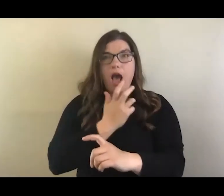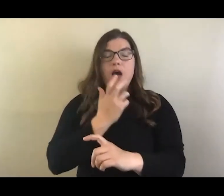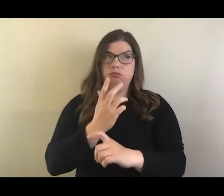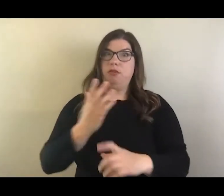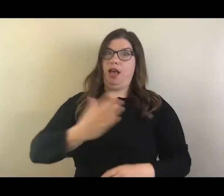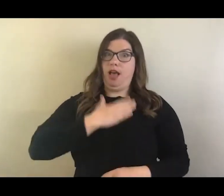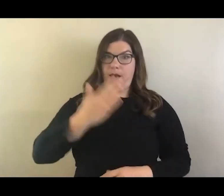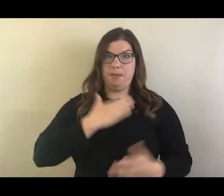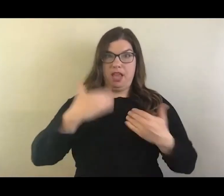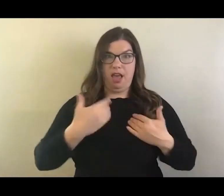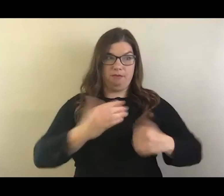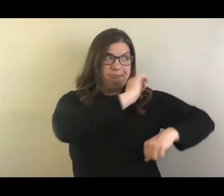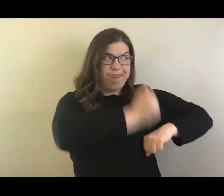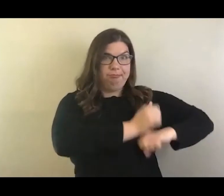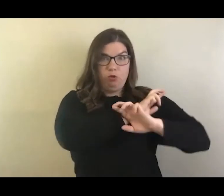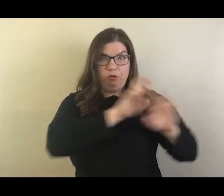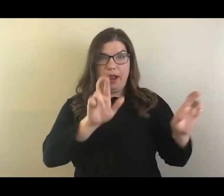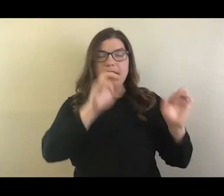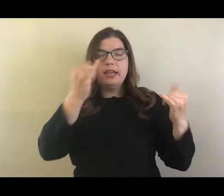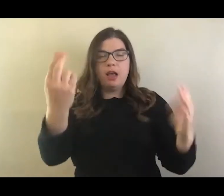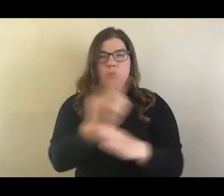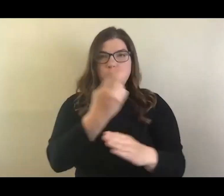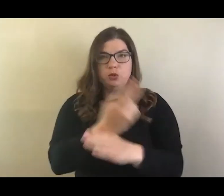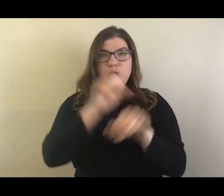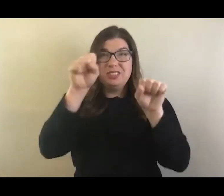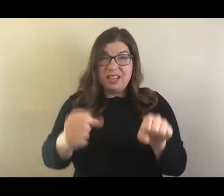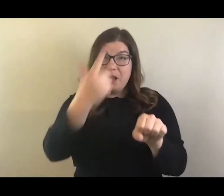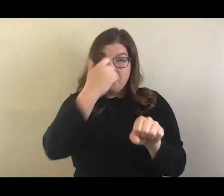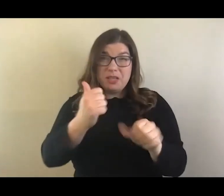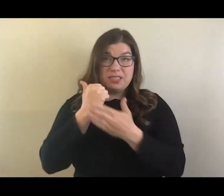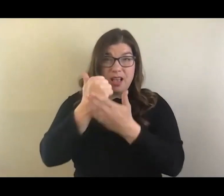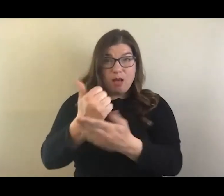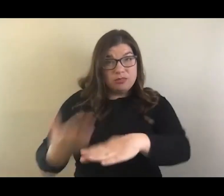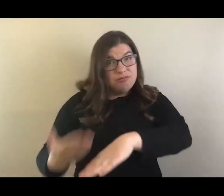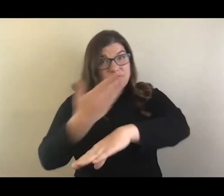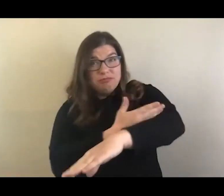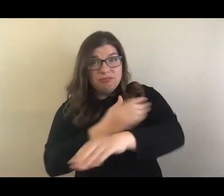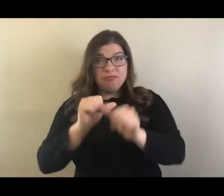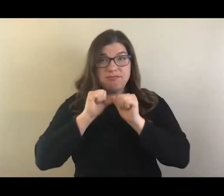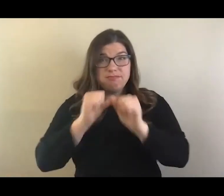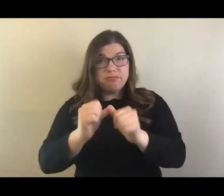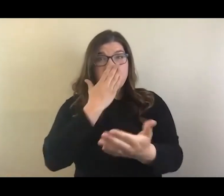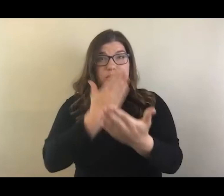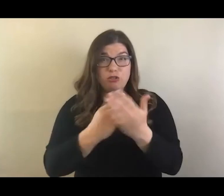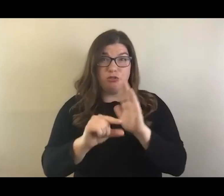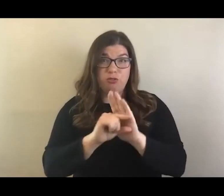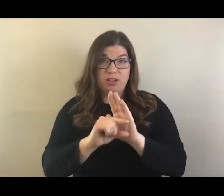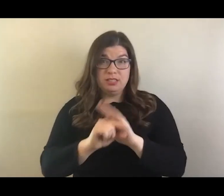find that having the support of accommodations becomes an important part of maintaining good